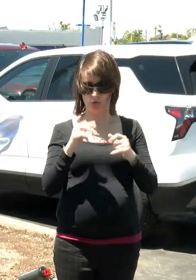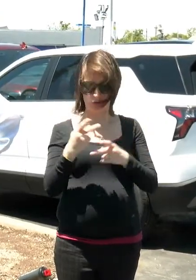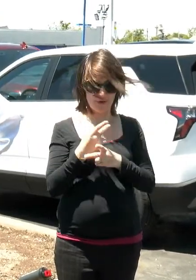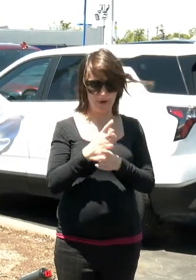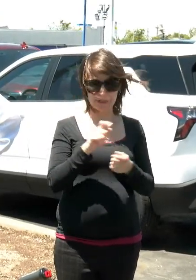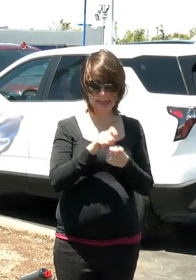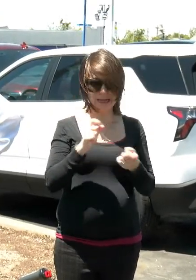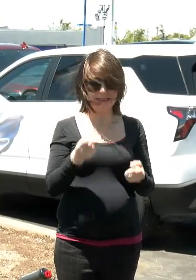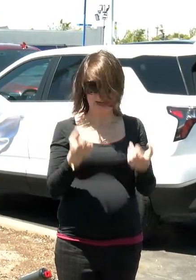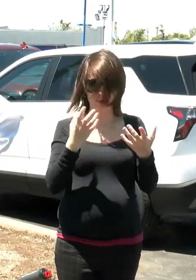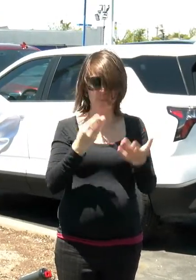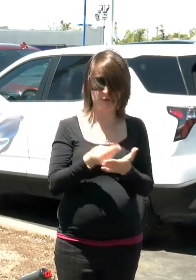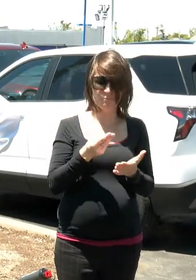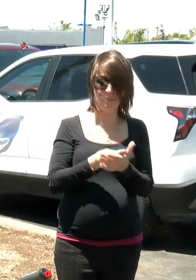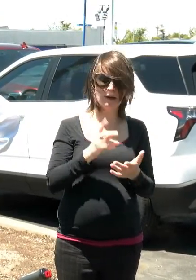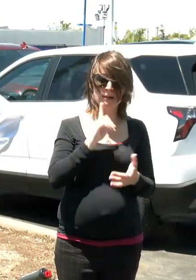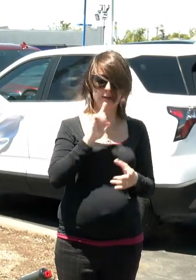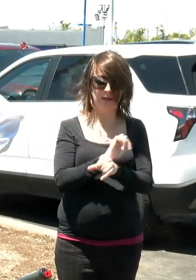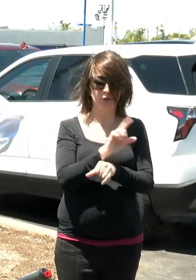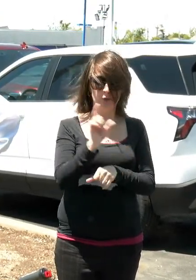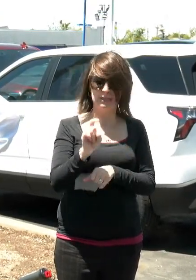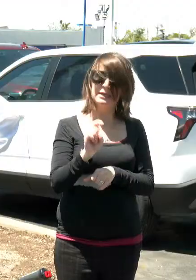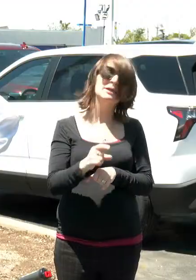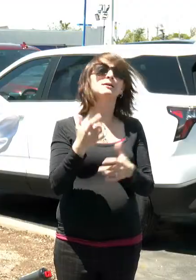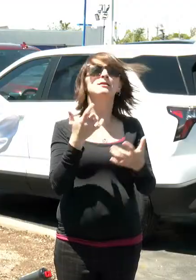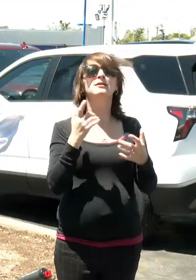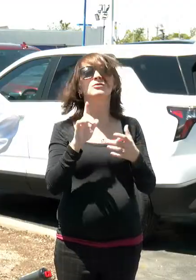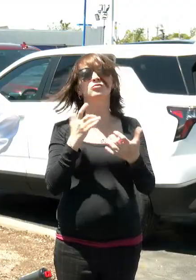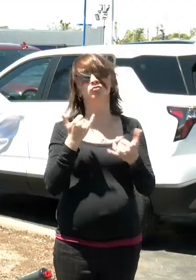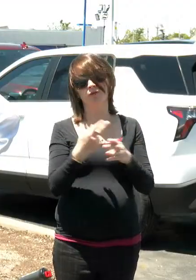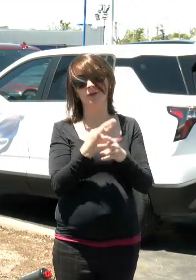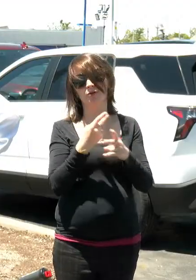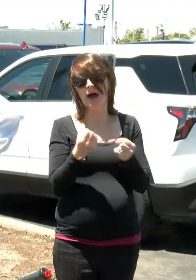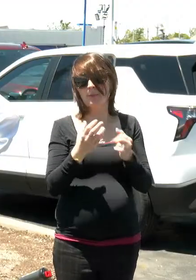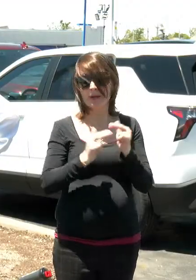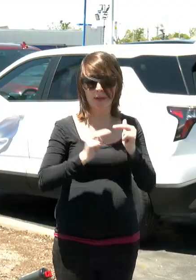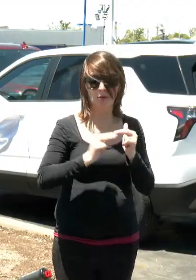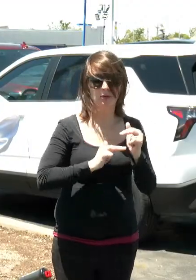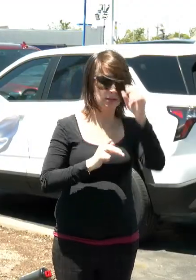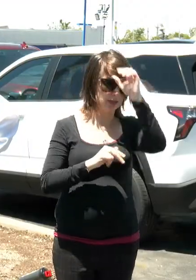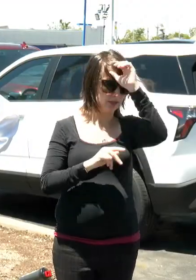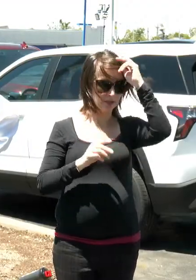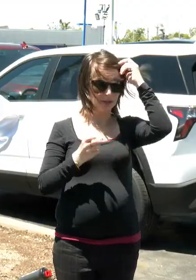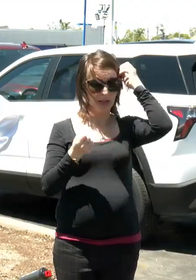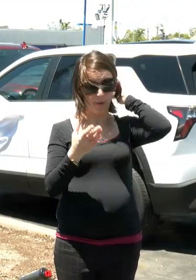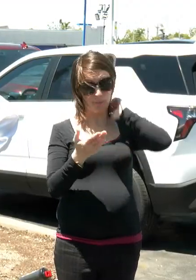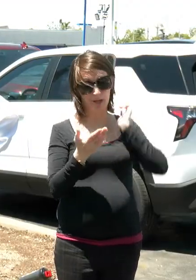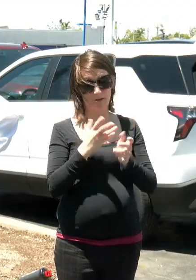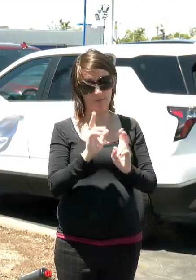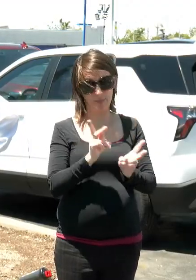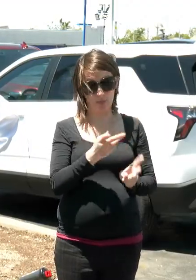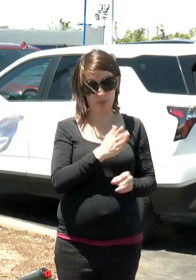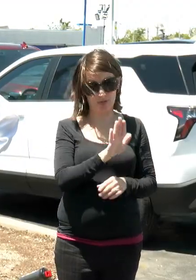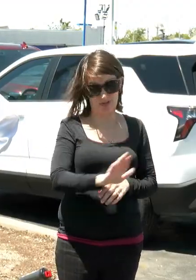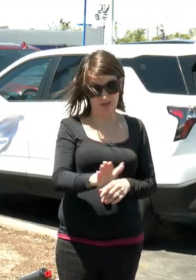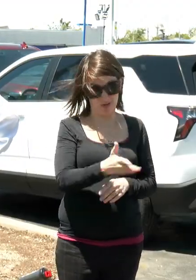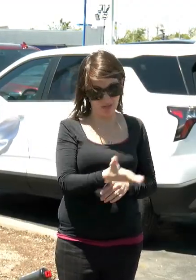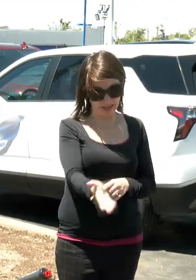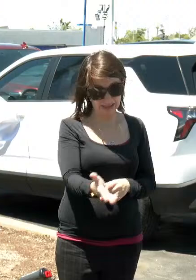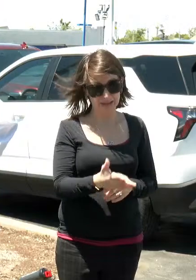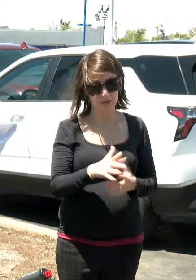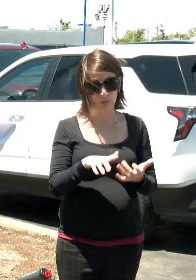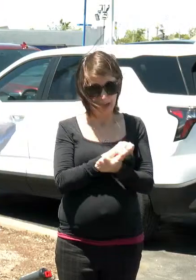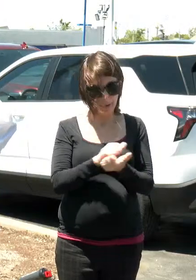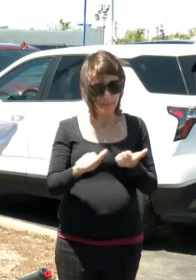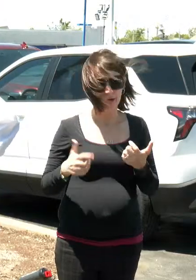doing in assessing the total number of buildings involved, the total number, the belongings of folks. As people are accumulating that information,